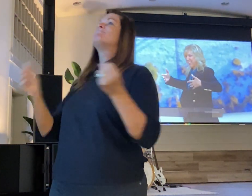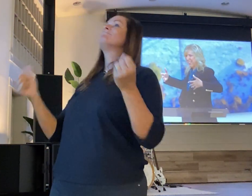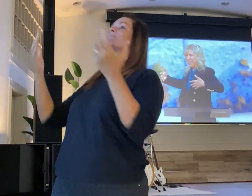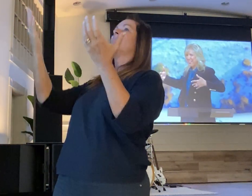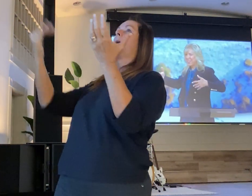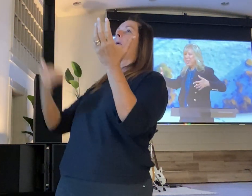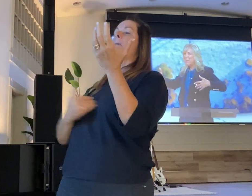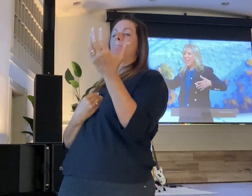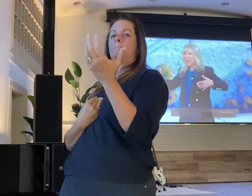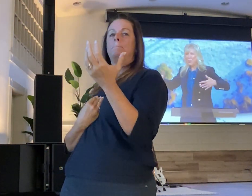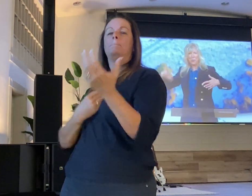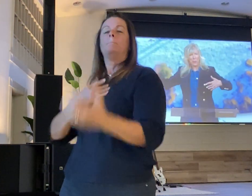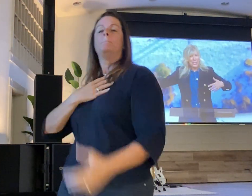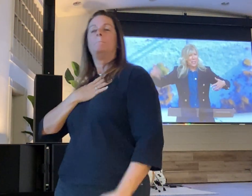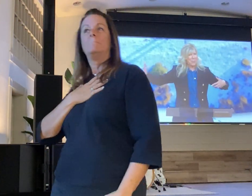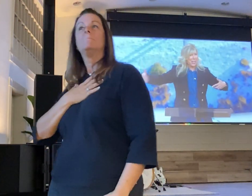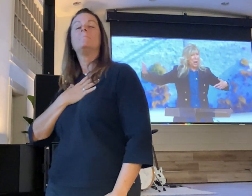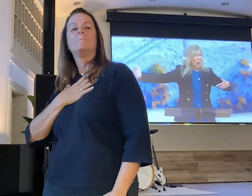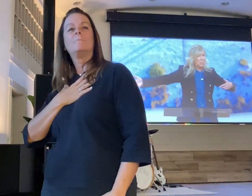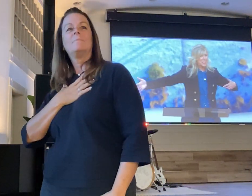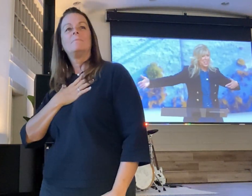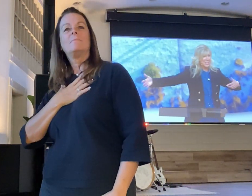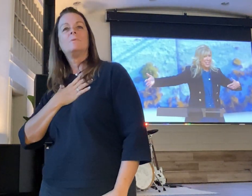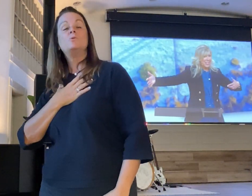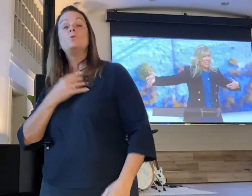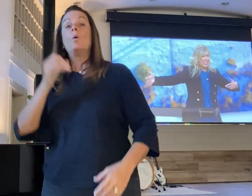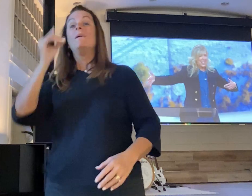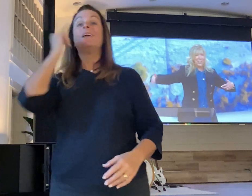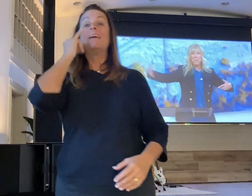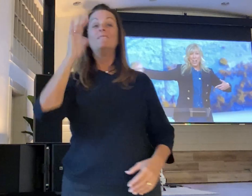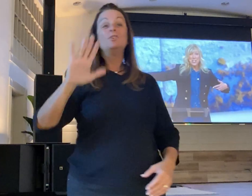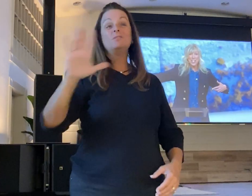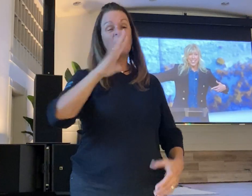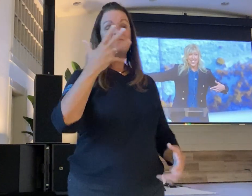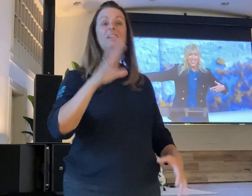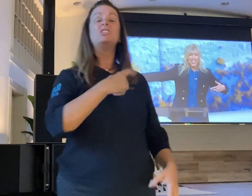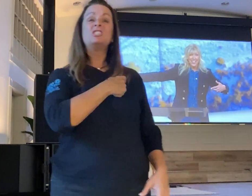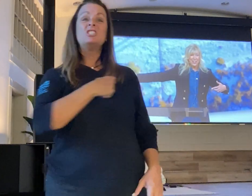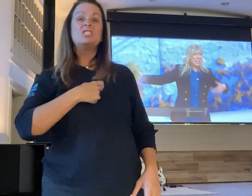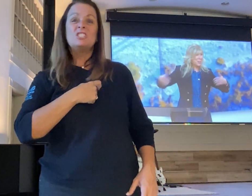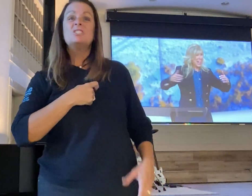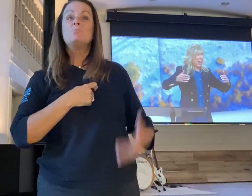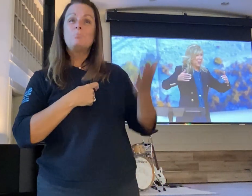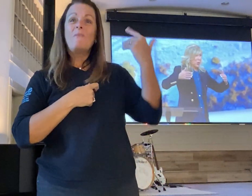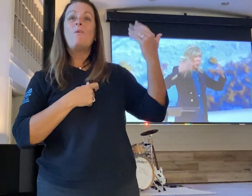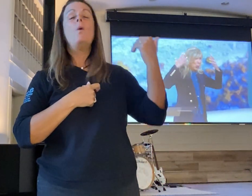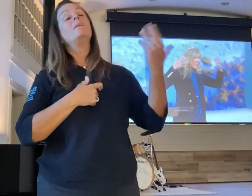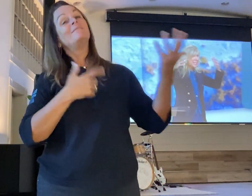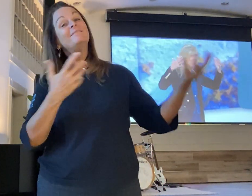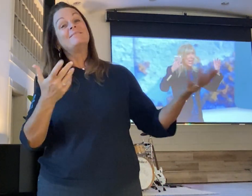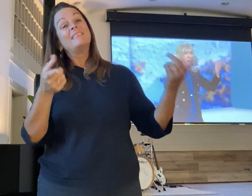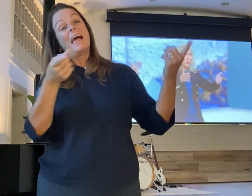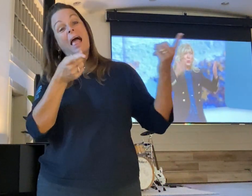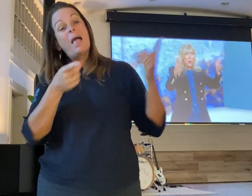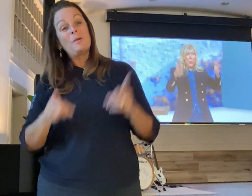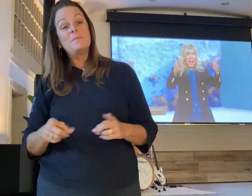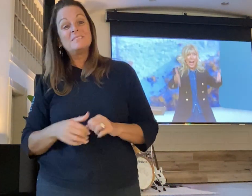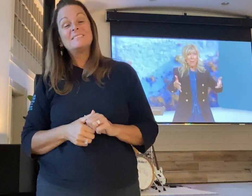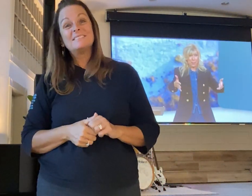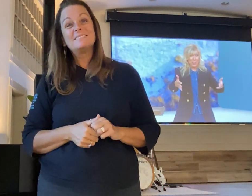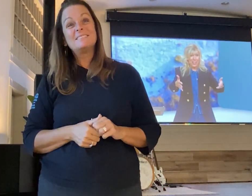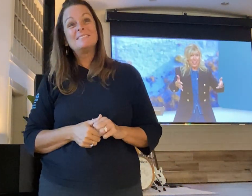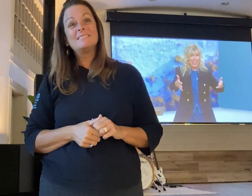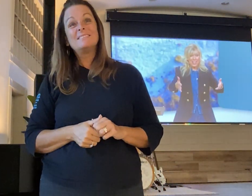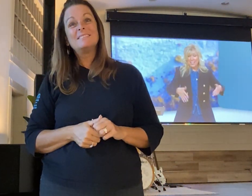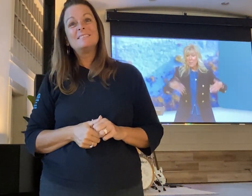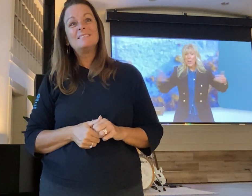joy. They're keeping out the freedom that comes in confession. They're keeping out wisdom that you